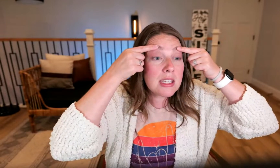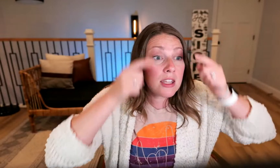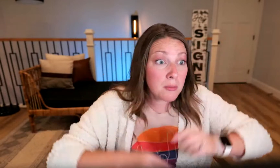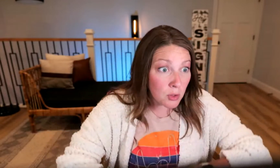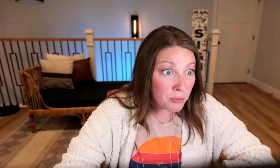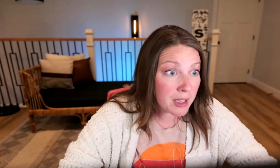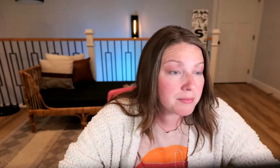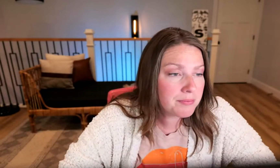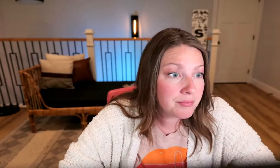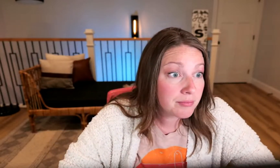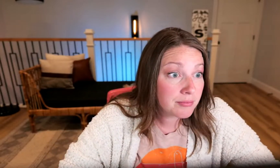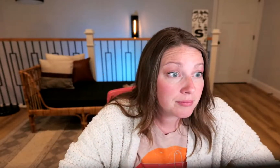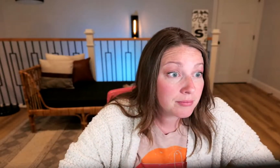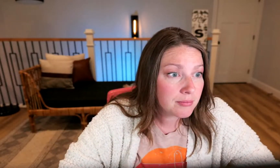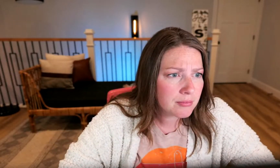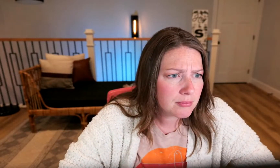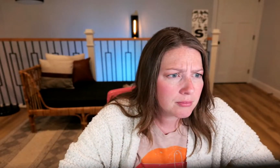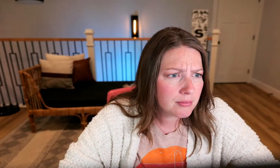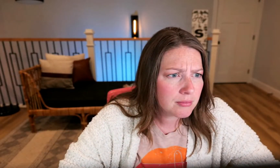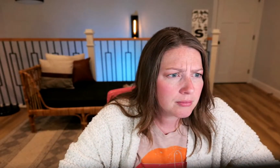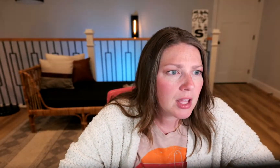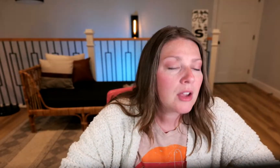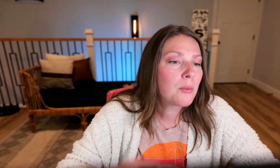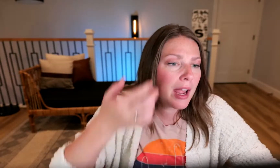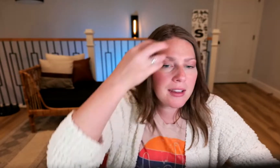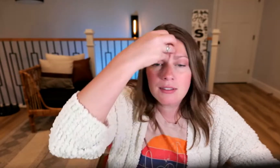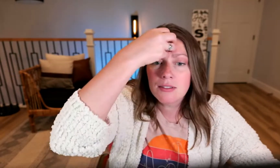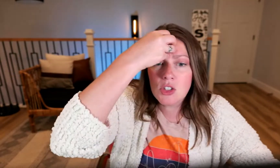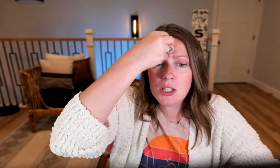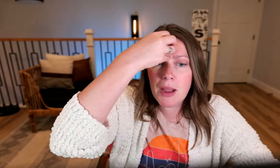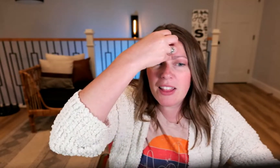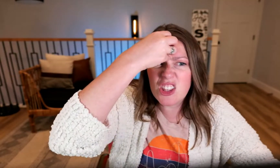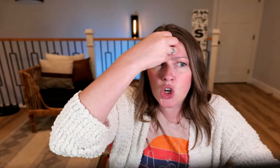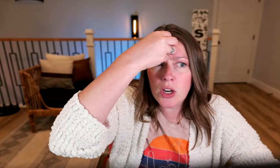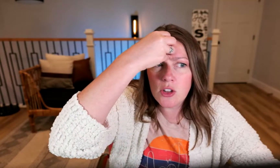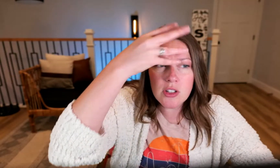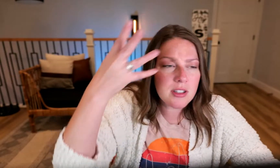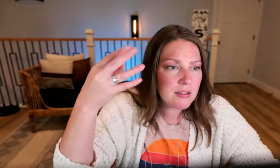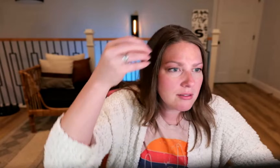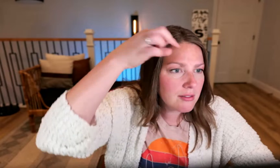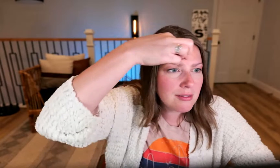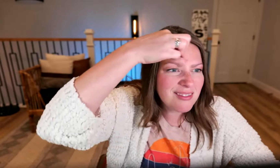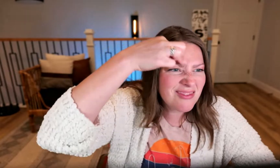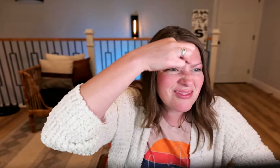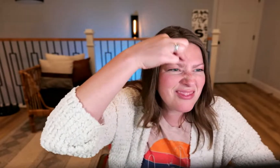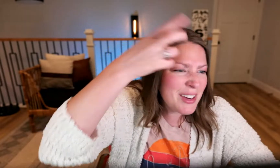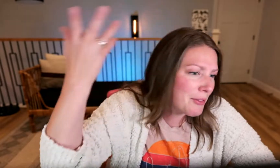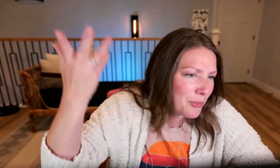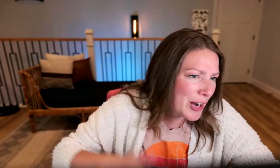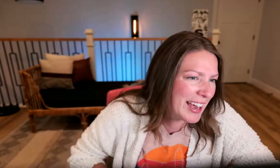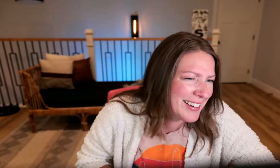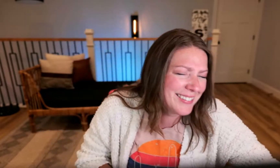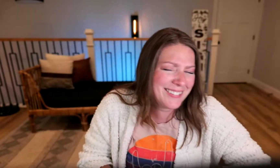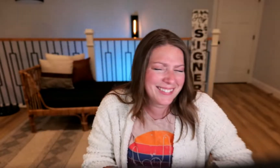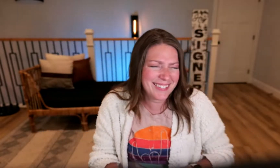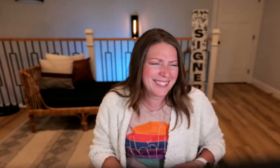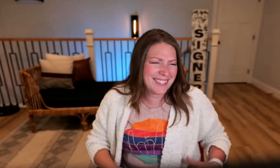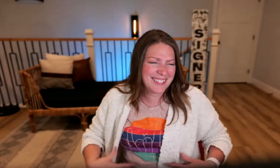the movement, right? Just by like the crinkles in my forehead.